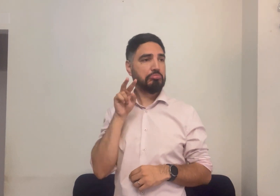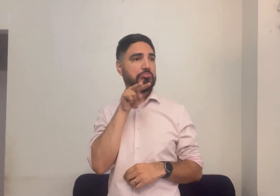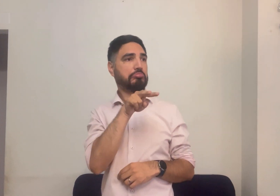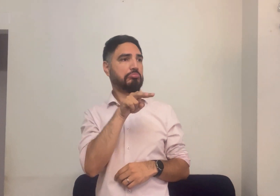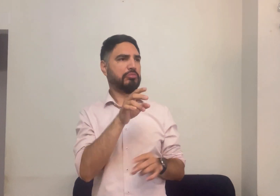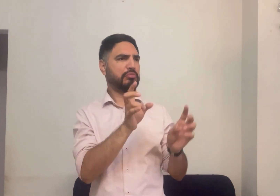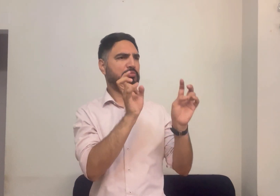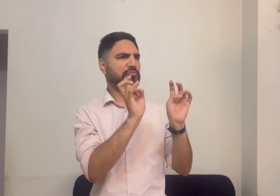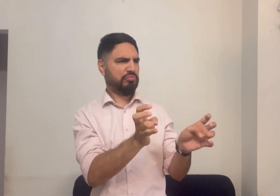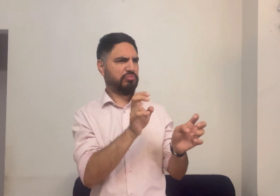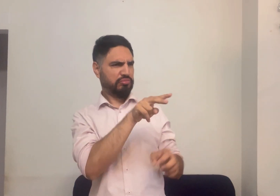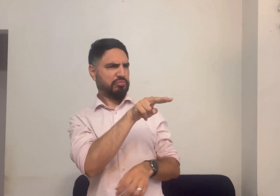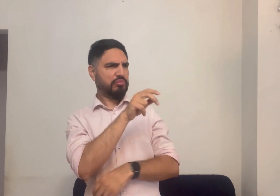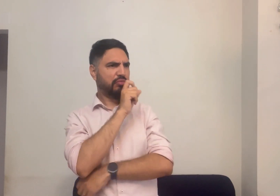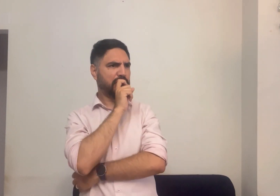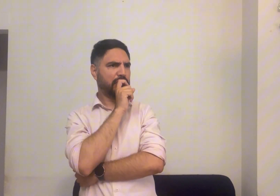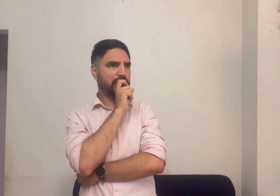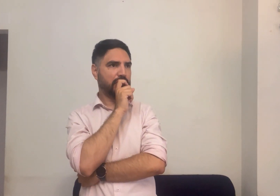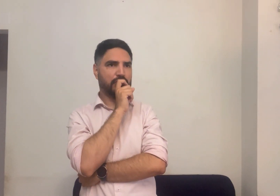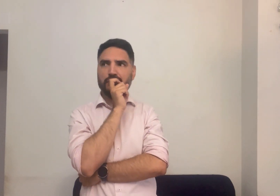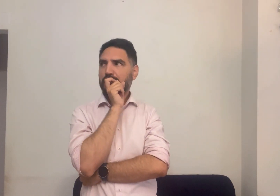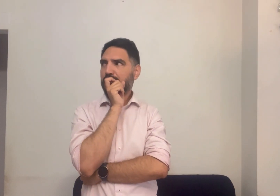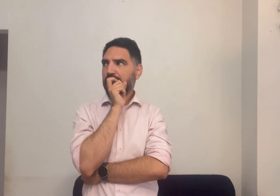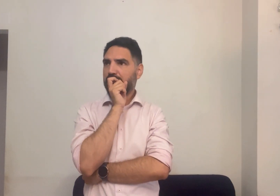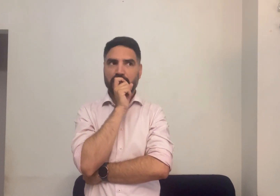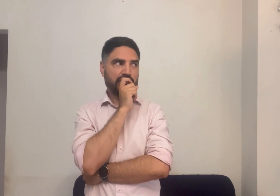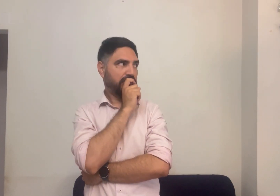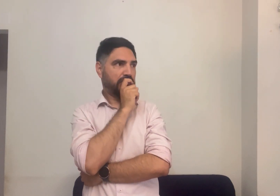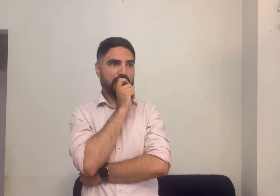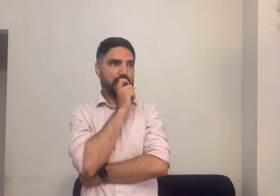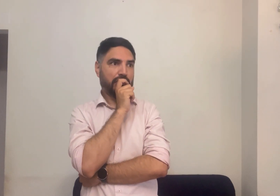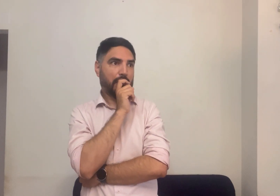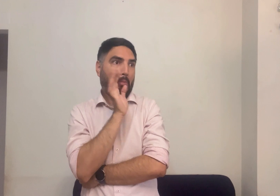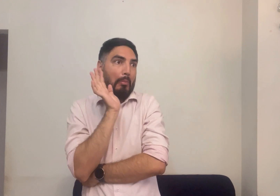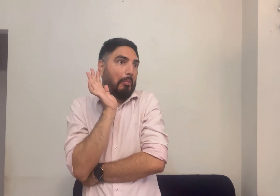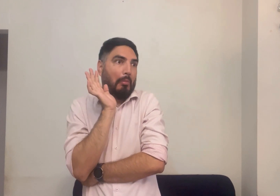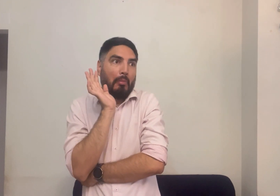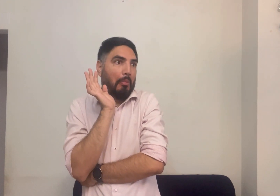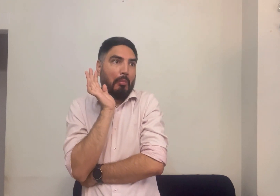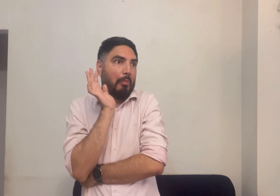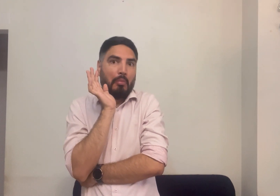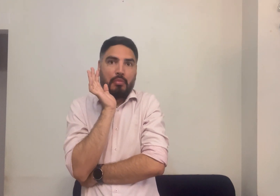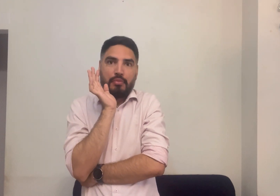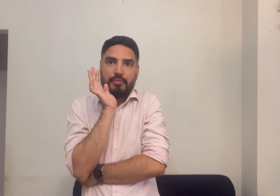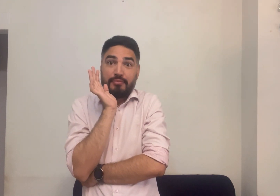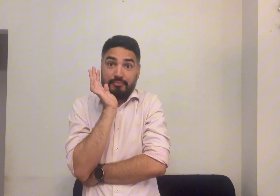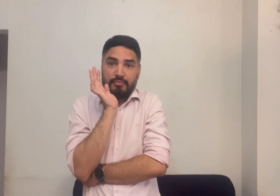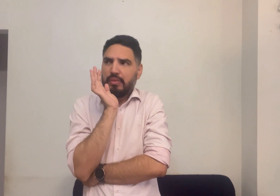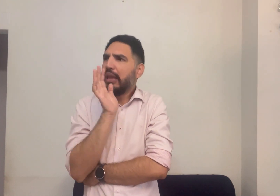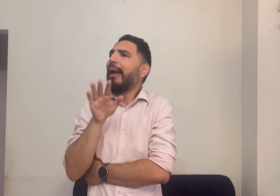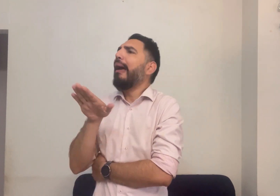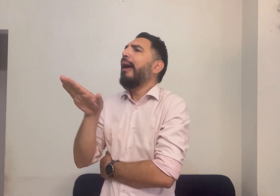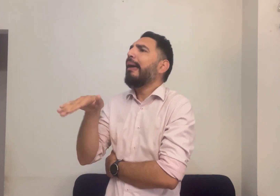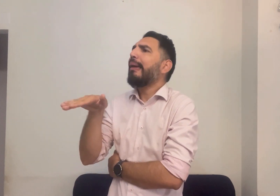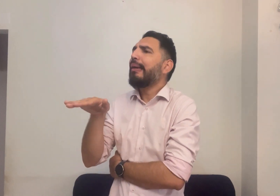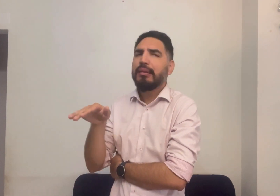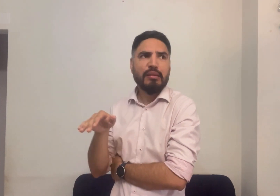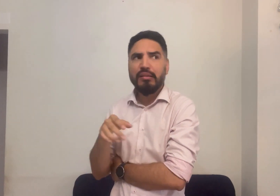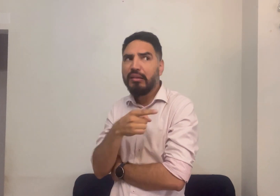If someone sees these signs for the first time, they likely won't find any connection between the signs and mental image. Most